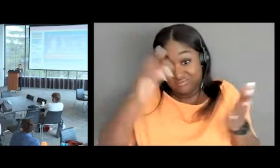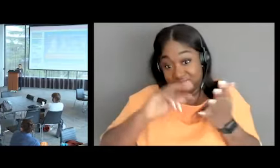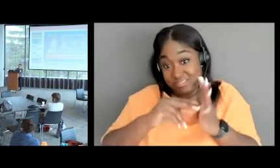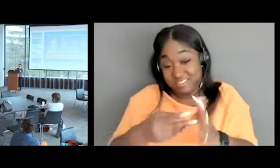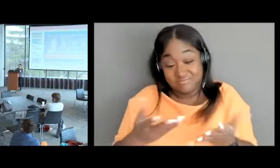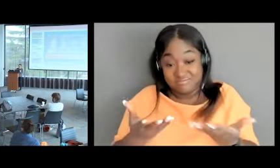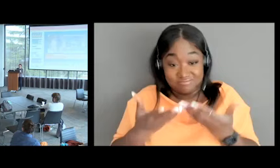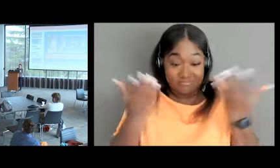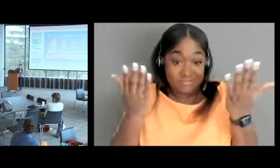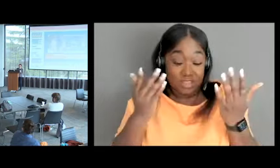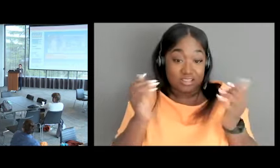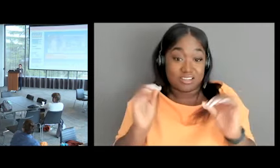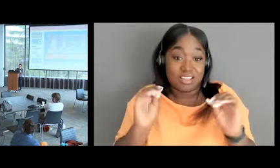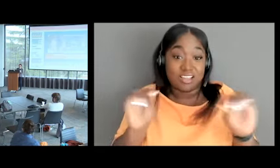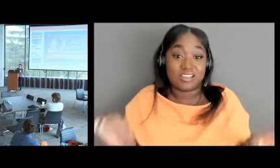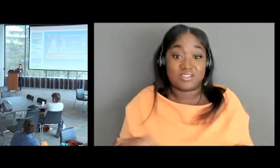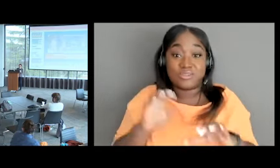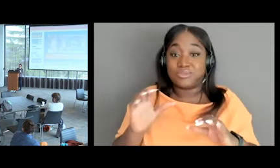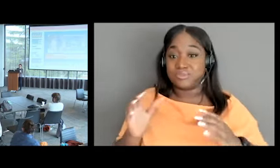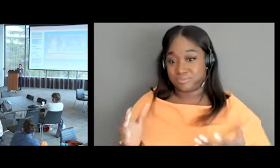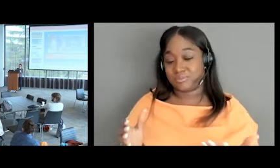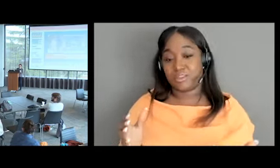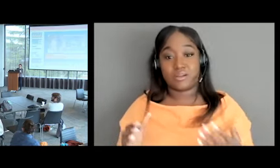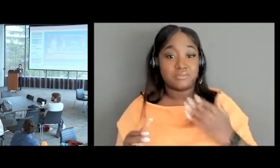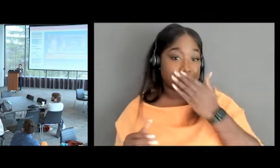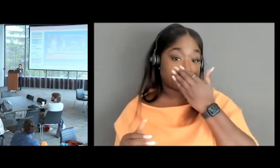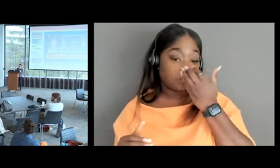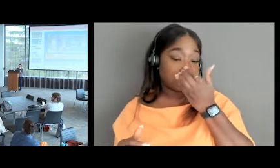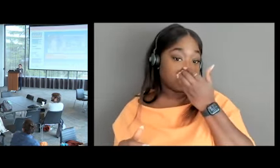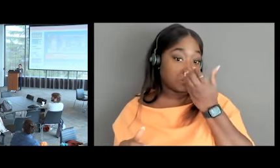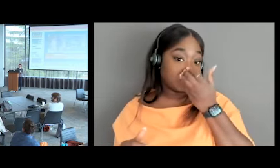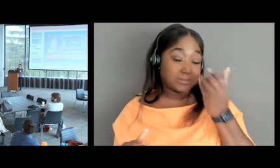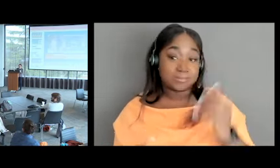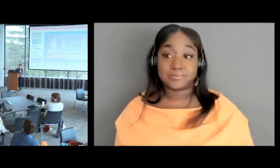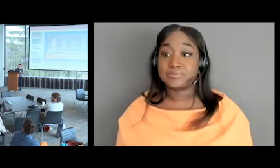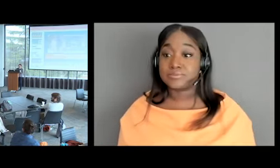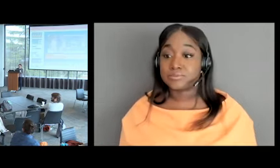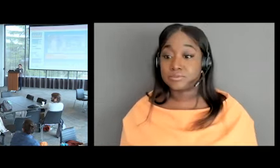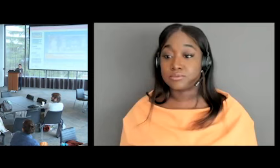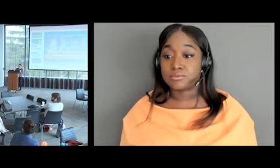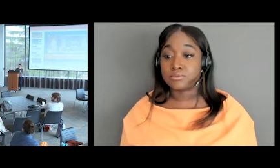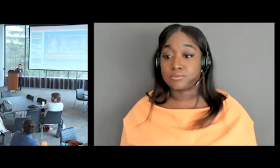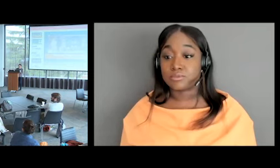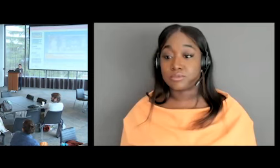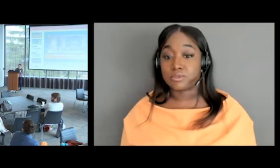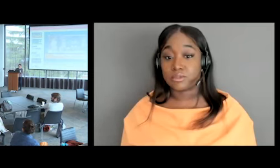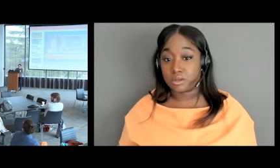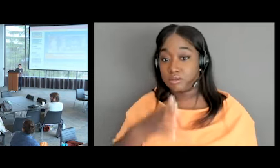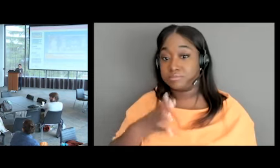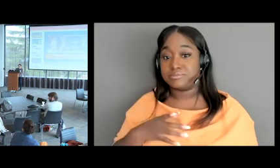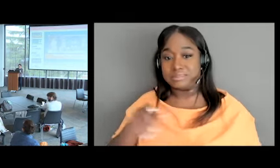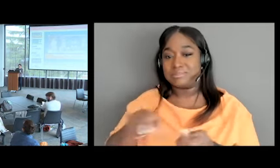with housing. Or lack thereof, But specifically, accessibility of housing. Thank you.